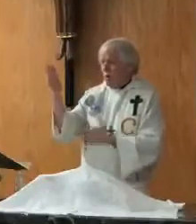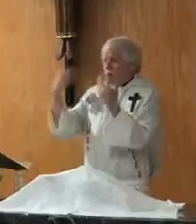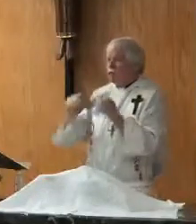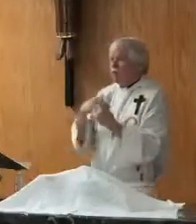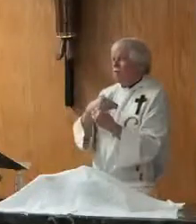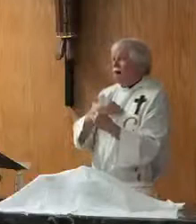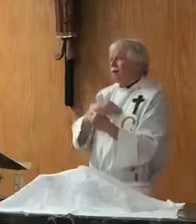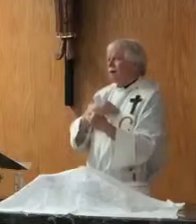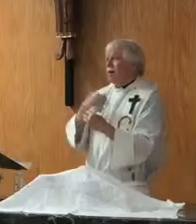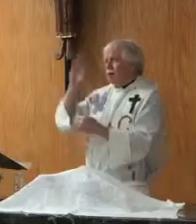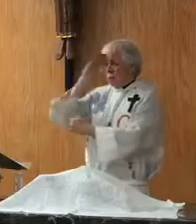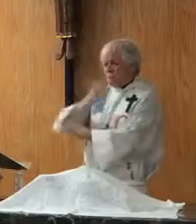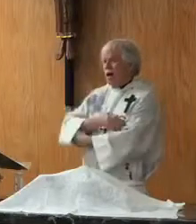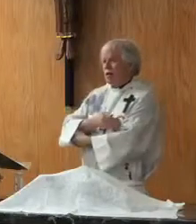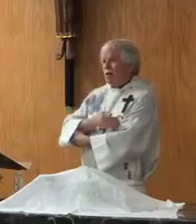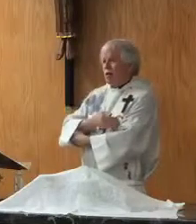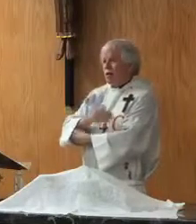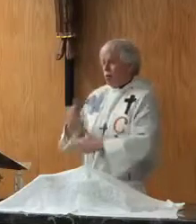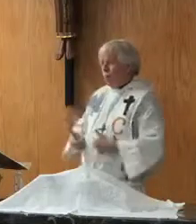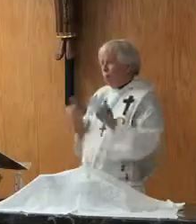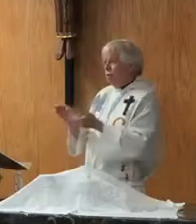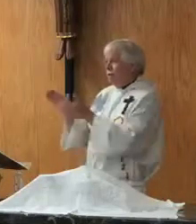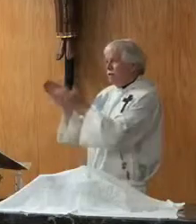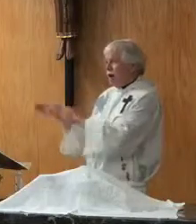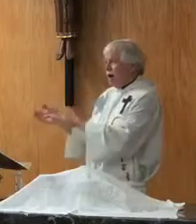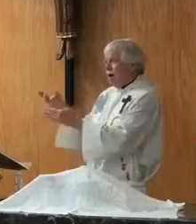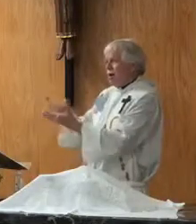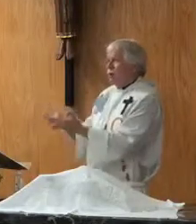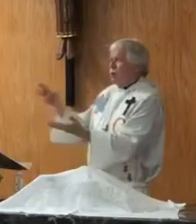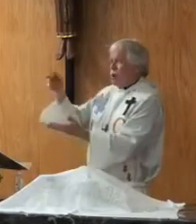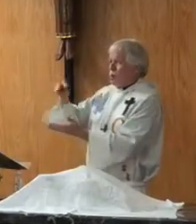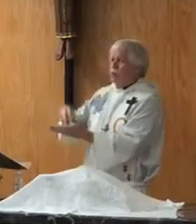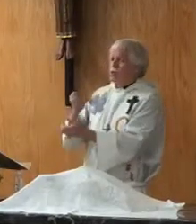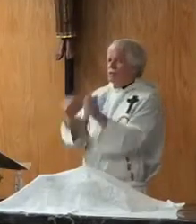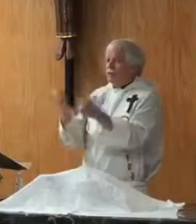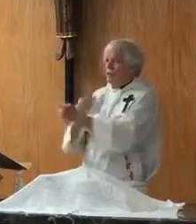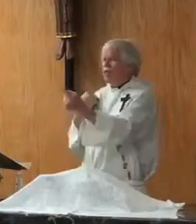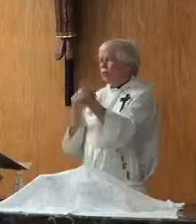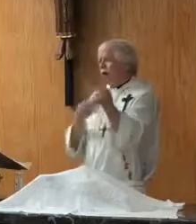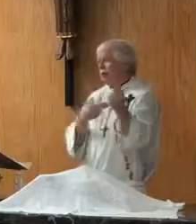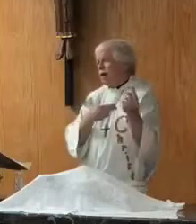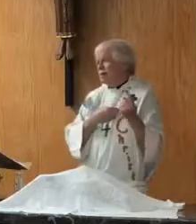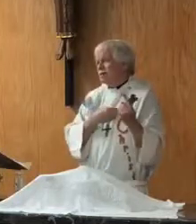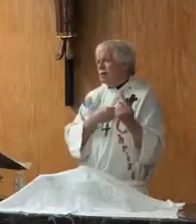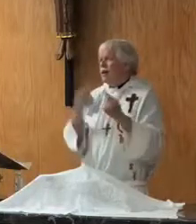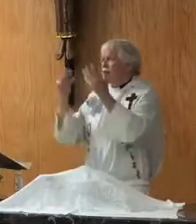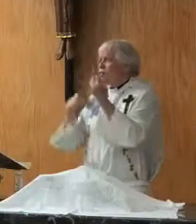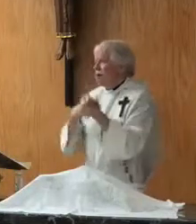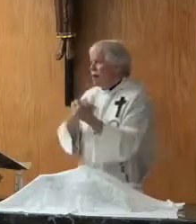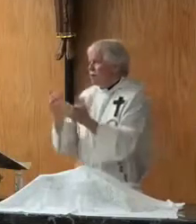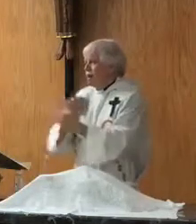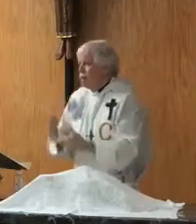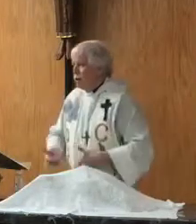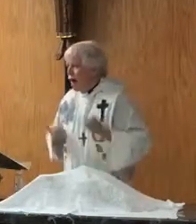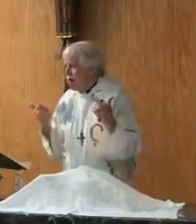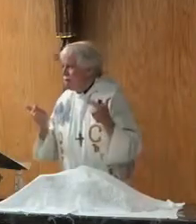important, you give us your Son, who lived, died, and rose to save each one of us. That you